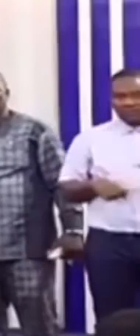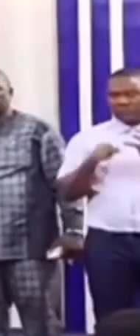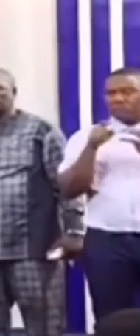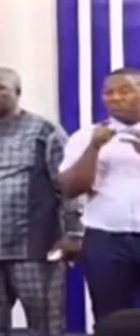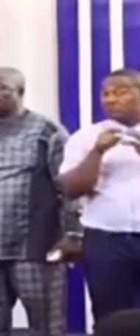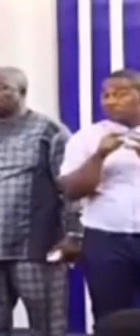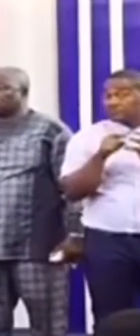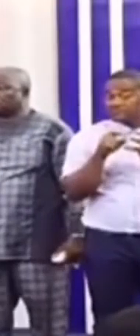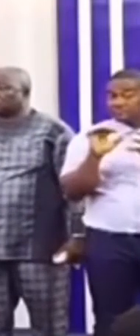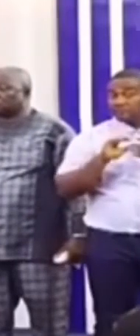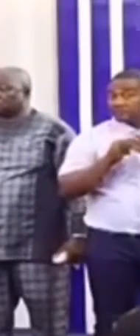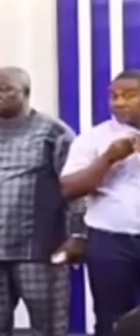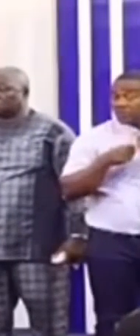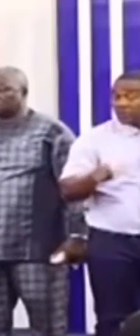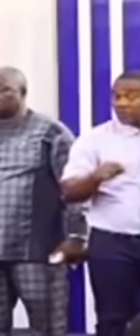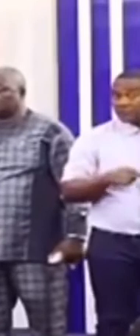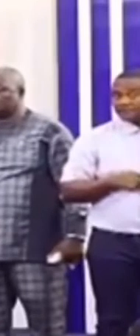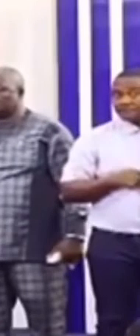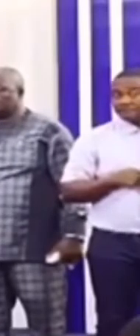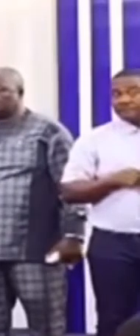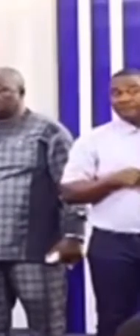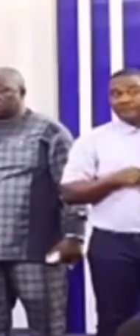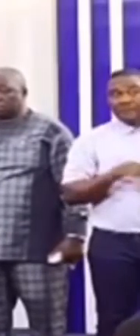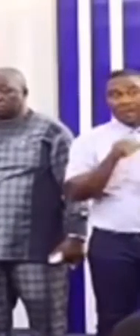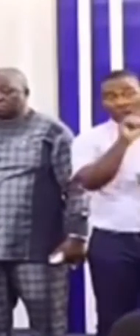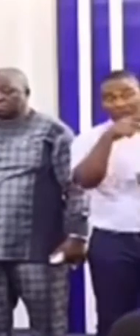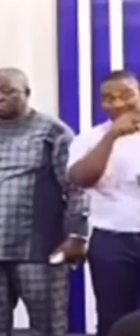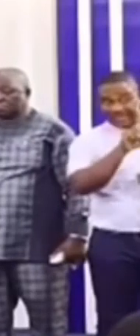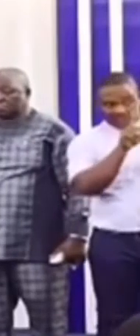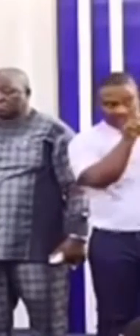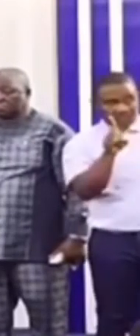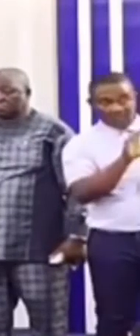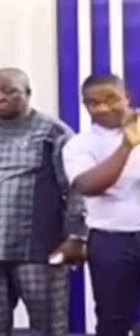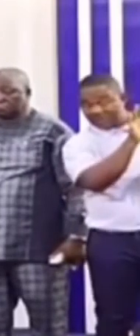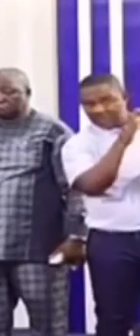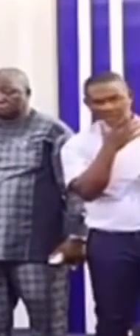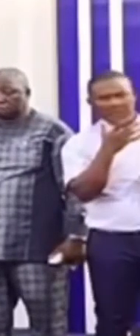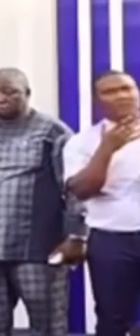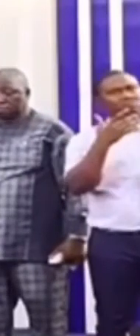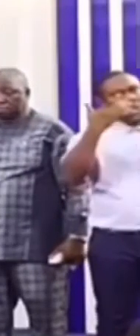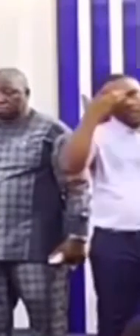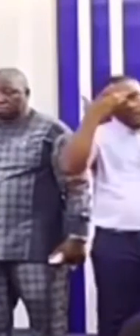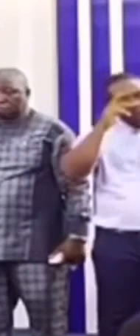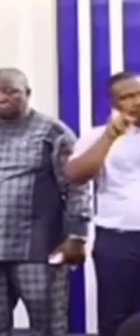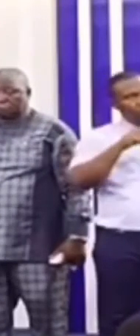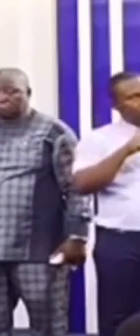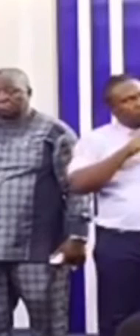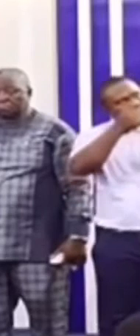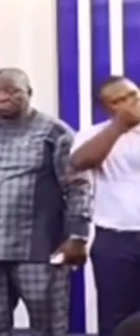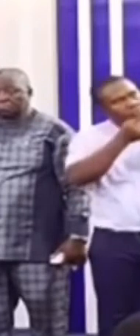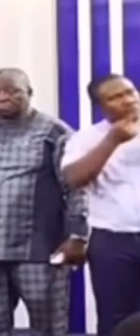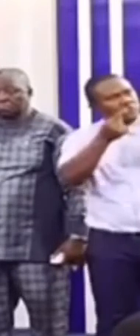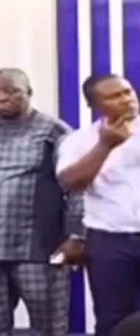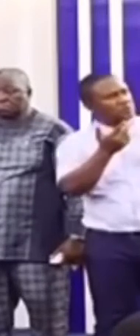that are there outpatients, especially where we have patients that are coming, will be asked to see